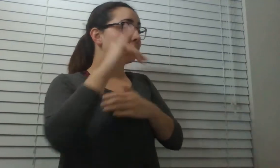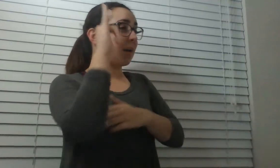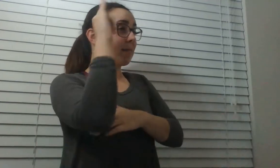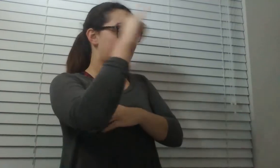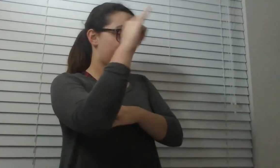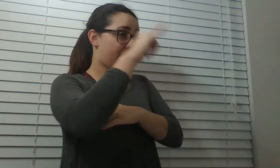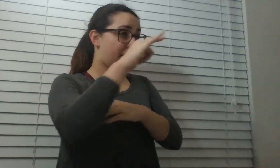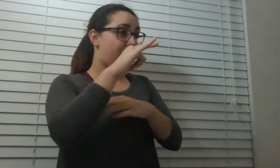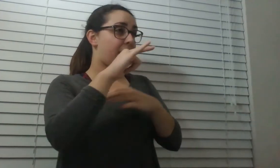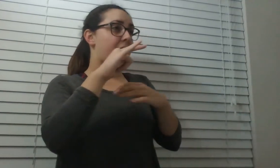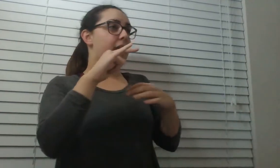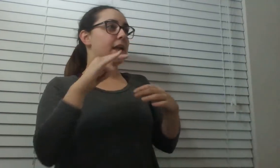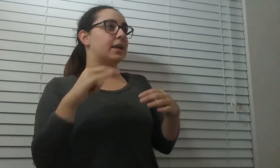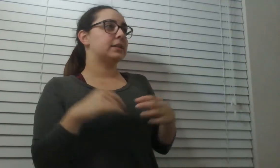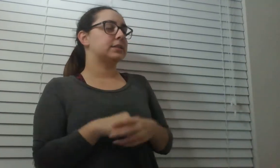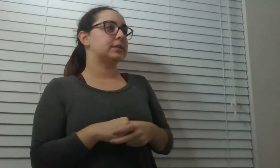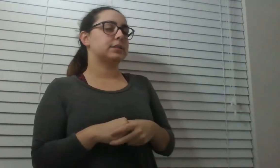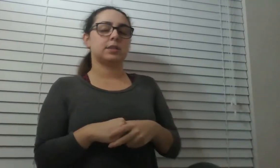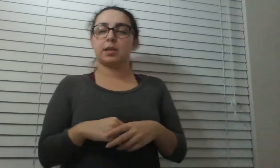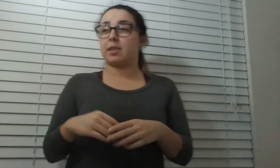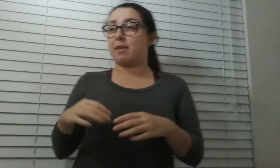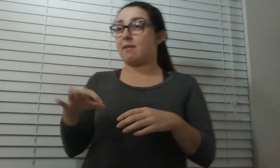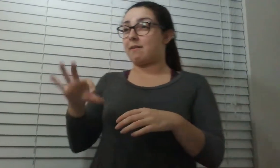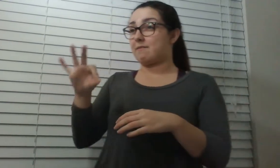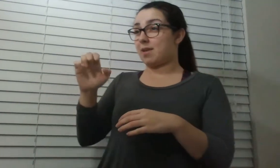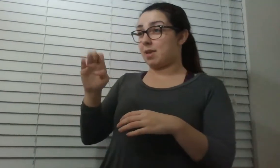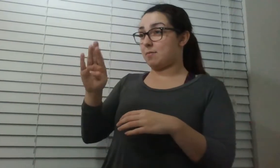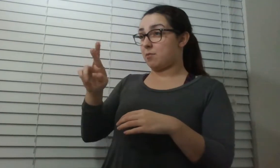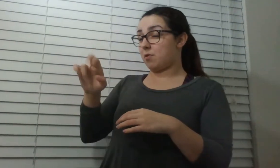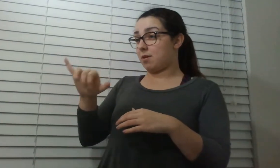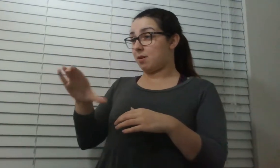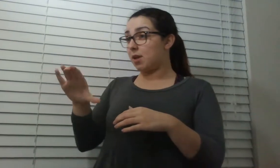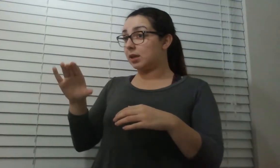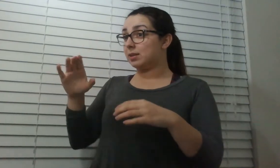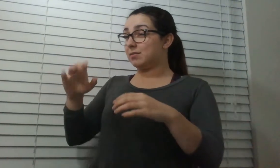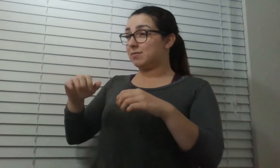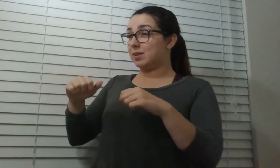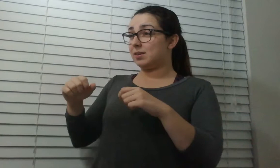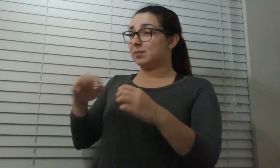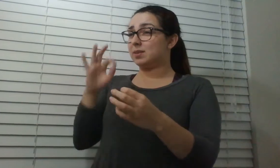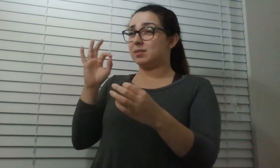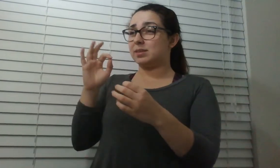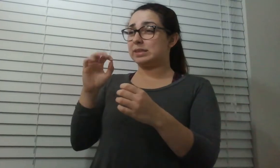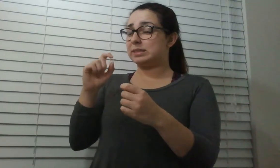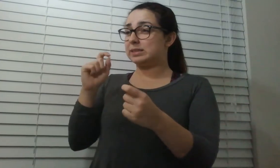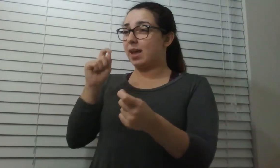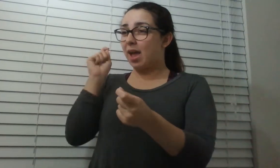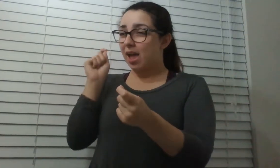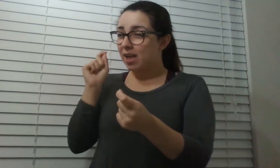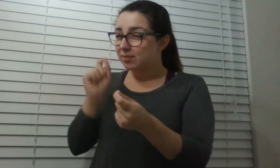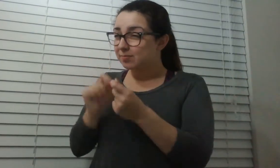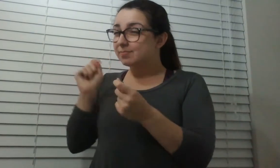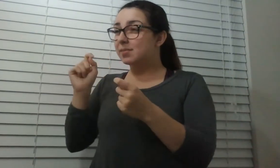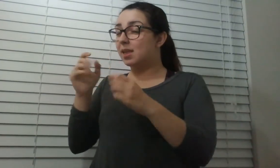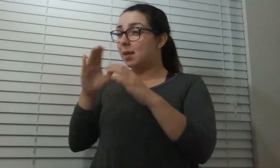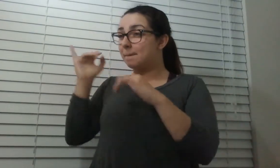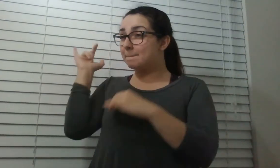the actual first... Absolutely. Hold on. There was a small brown piece of fabric, not much larger than your fist. It was